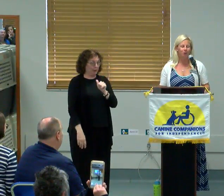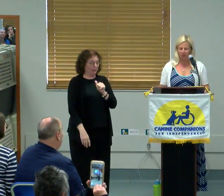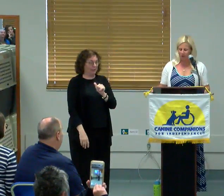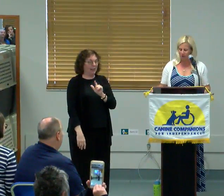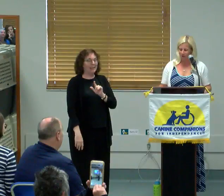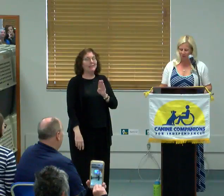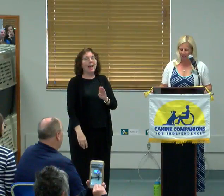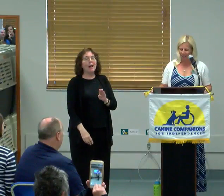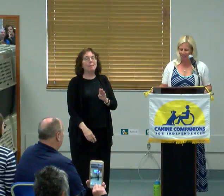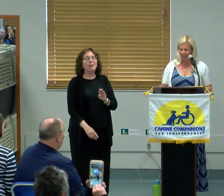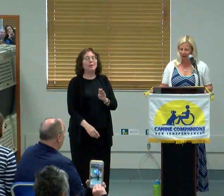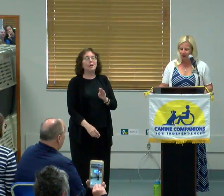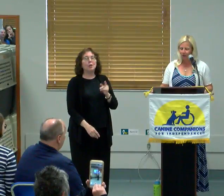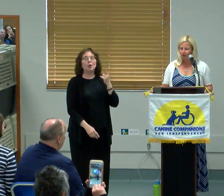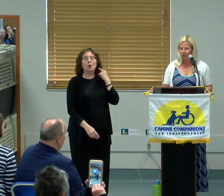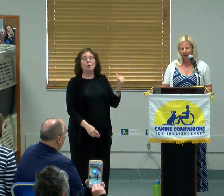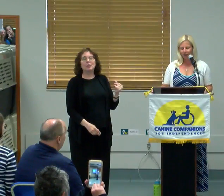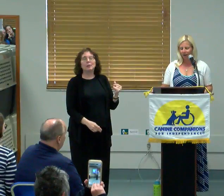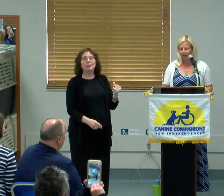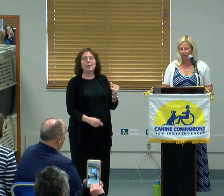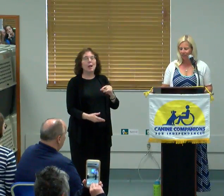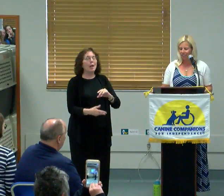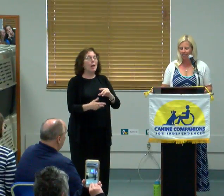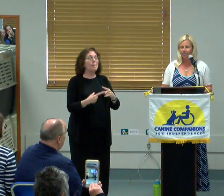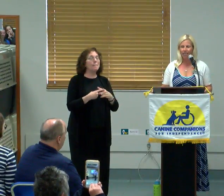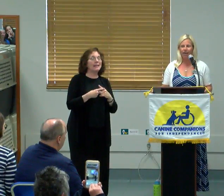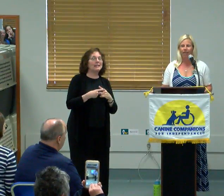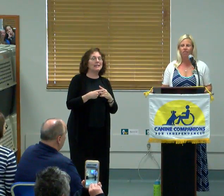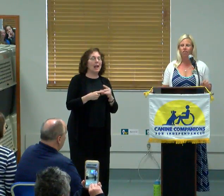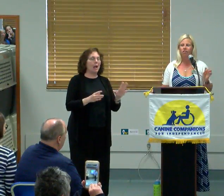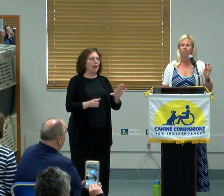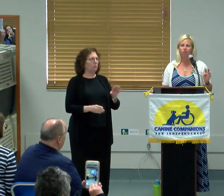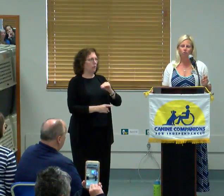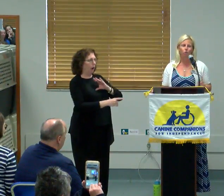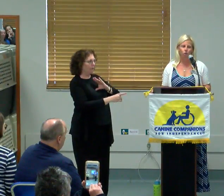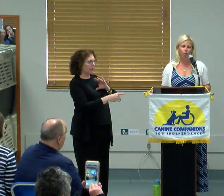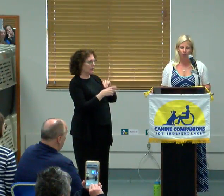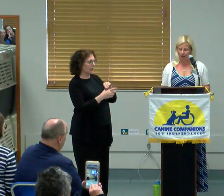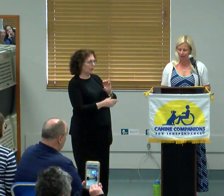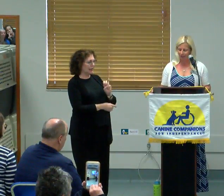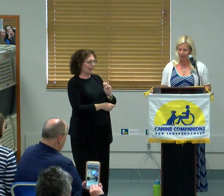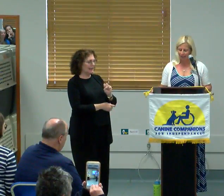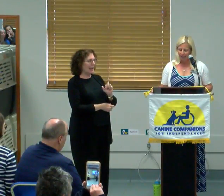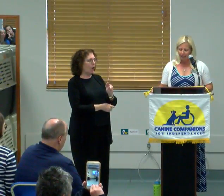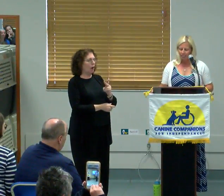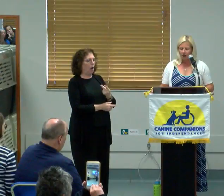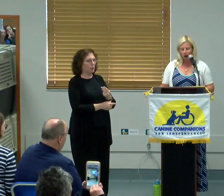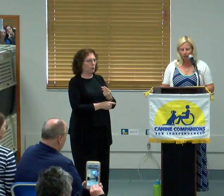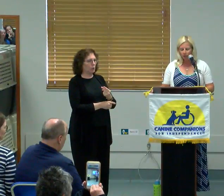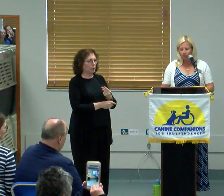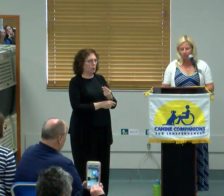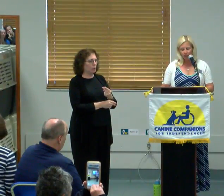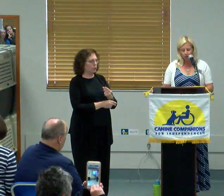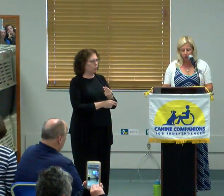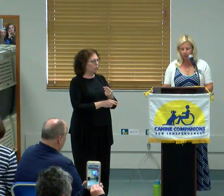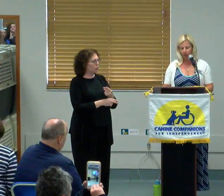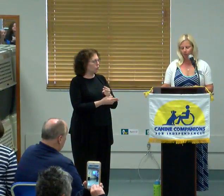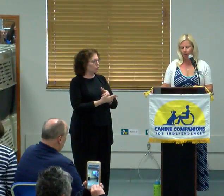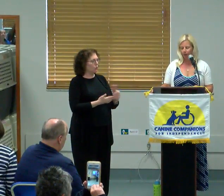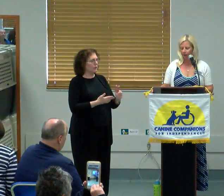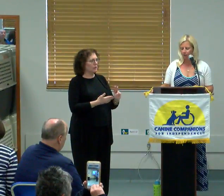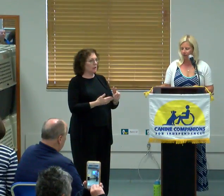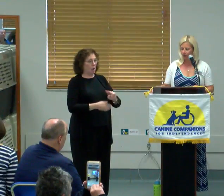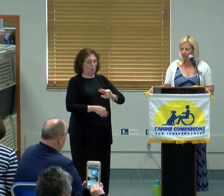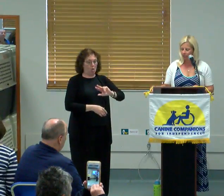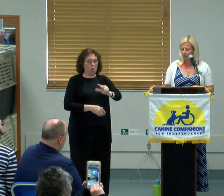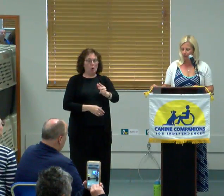Labrador Golden Retriever mix, who has brought out confidence in Sarah in just these 2 short weeks. Harlan was the 3rd